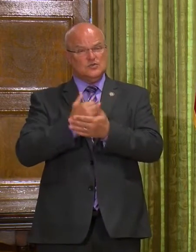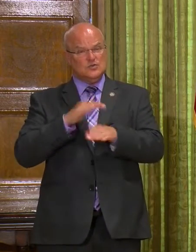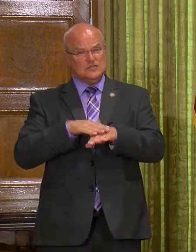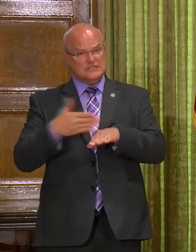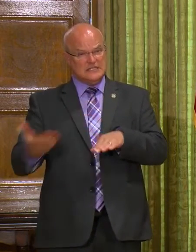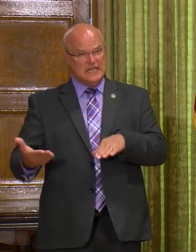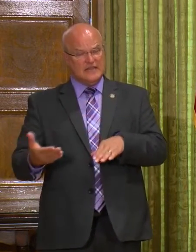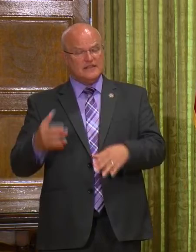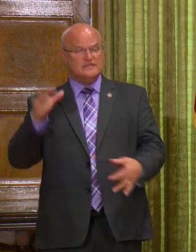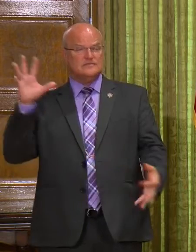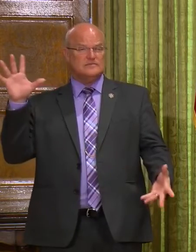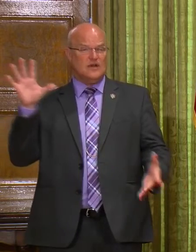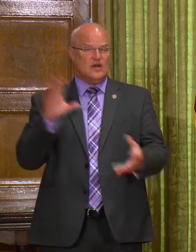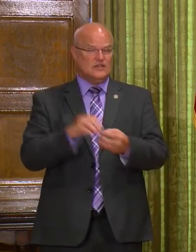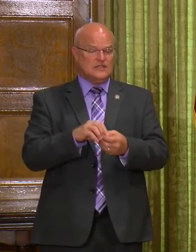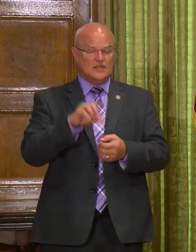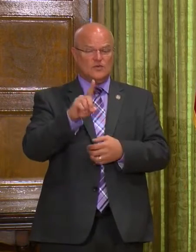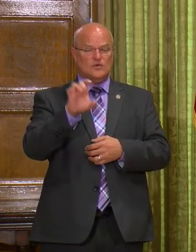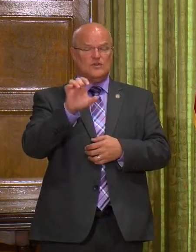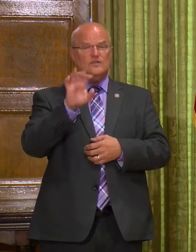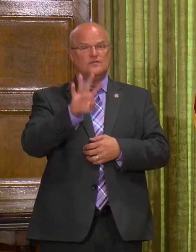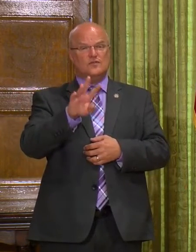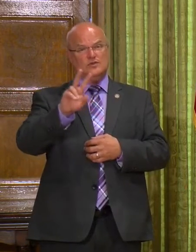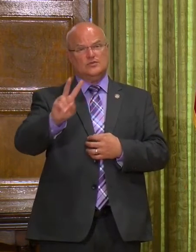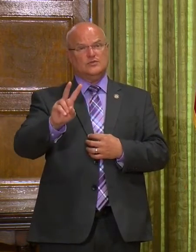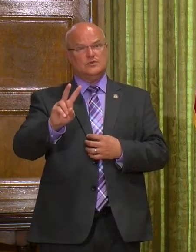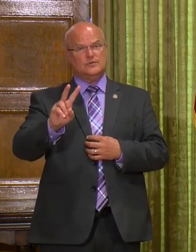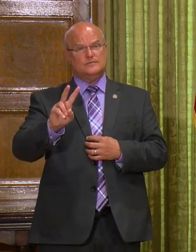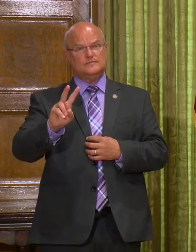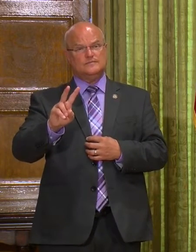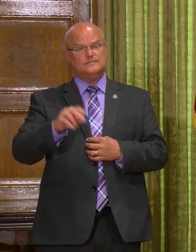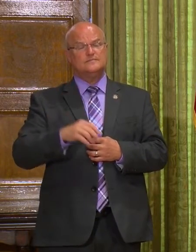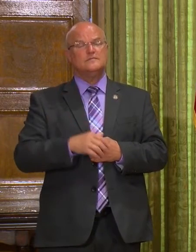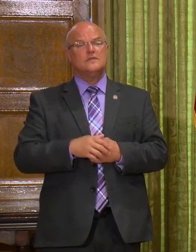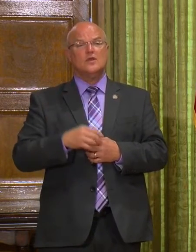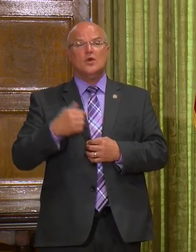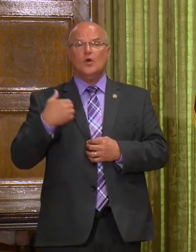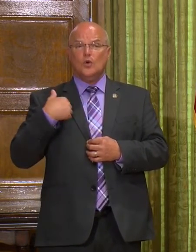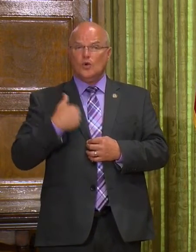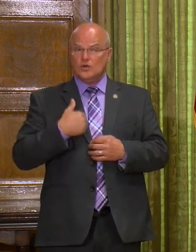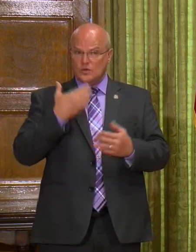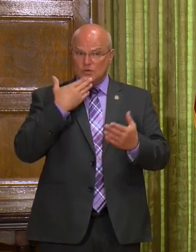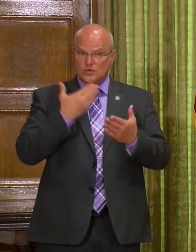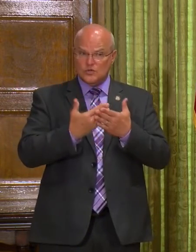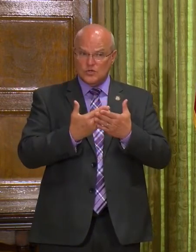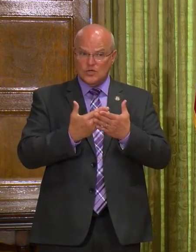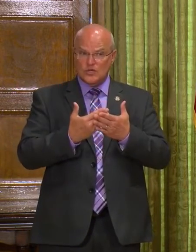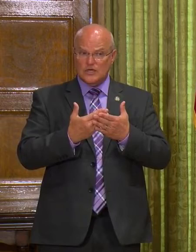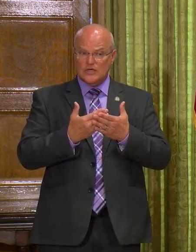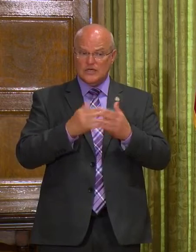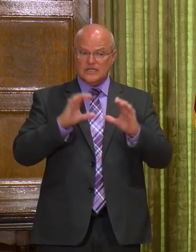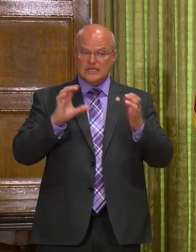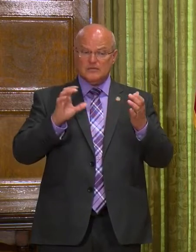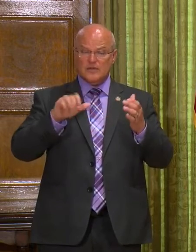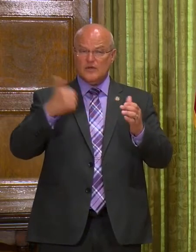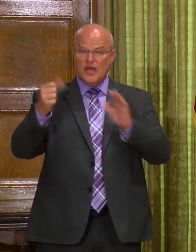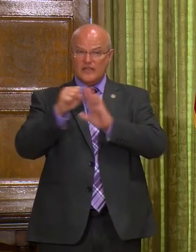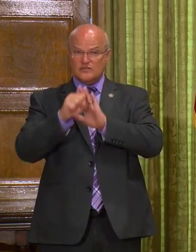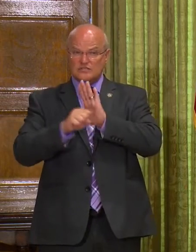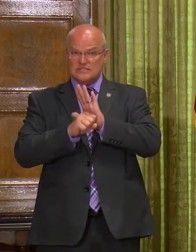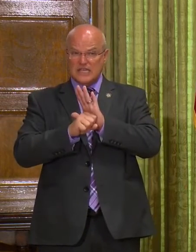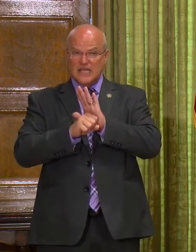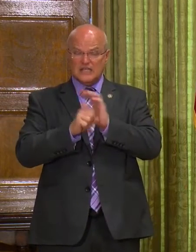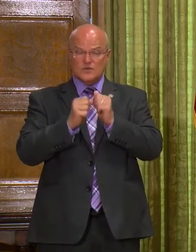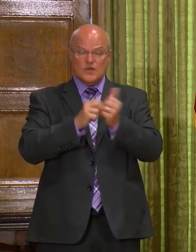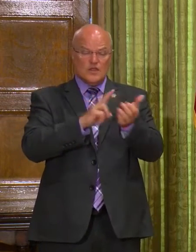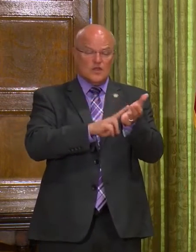so 142. Although we are doing very well compared to other states in terms of our